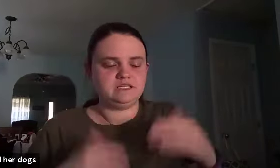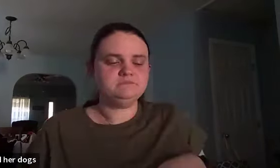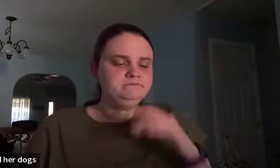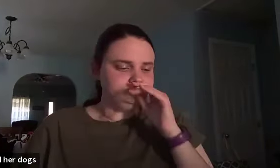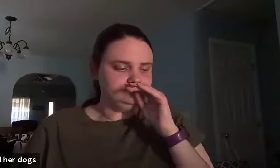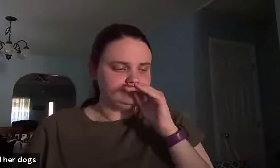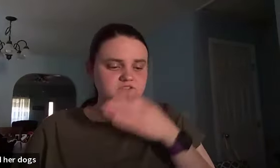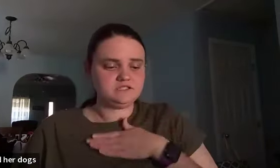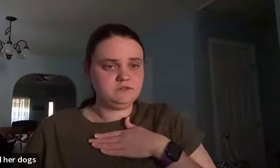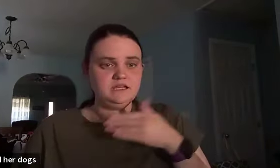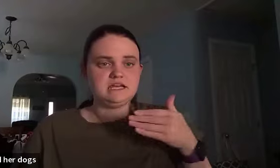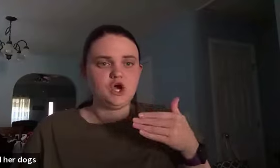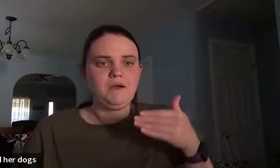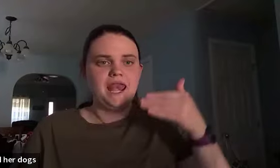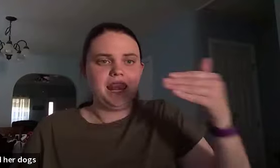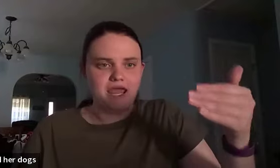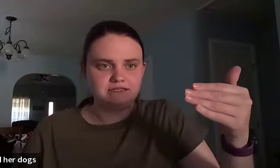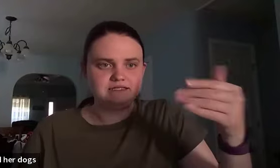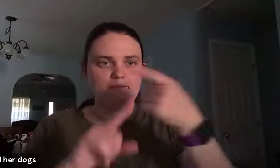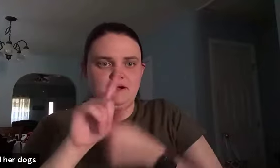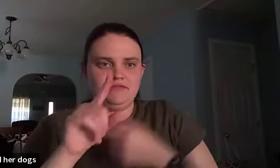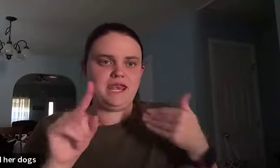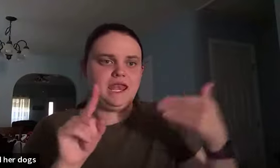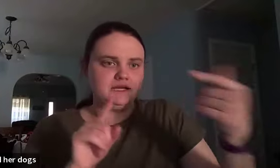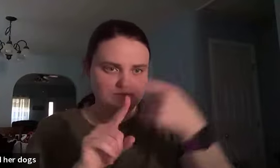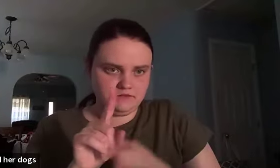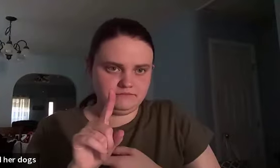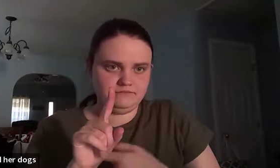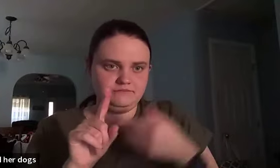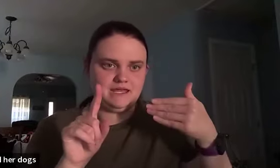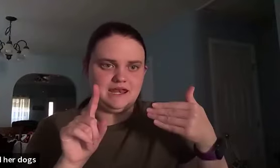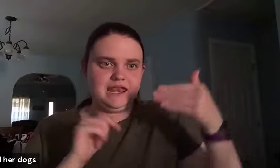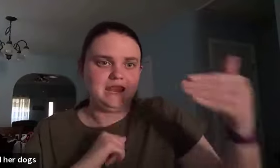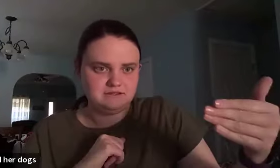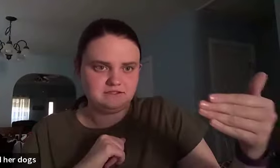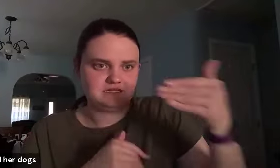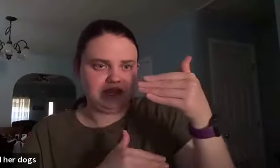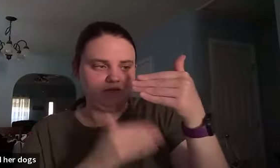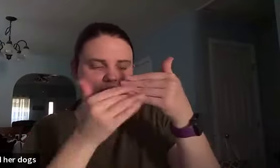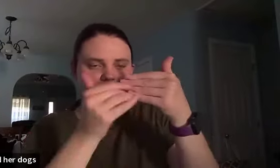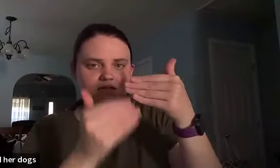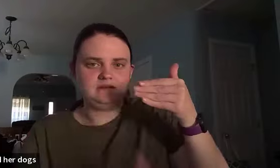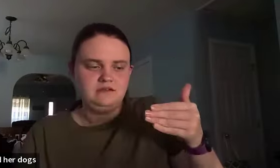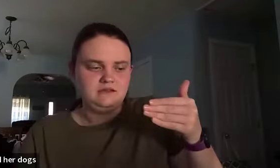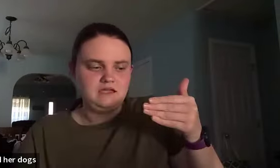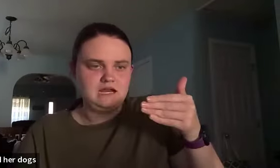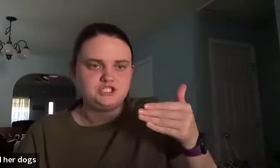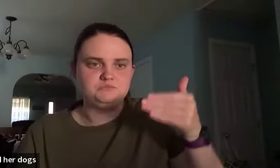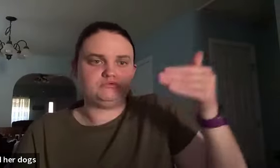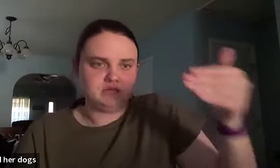sense, excuse me, is I go next month, next month, next. So it's like I have a bent hand and I just bring